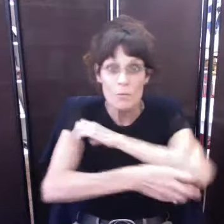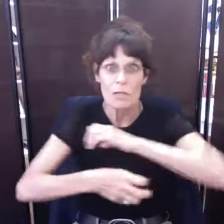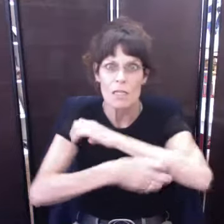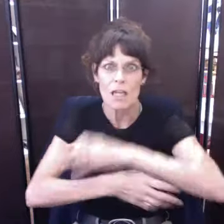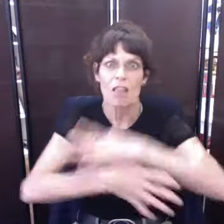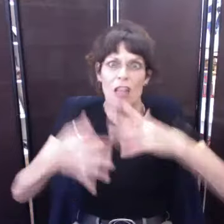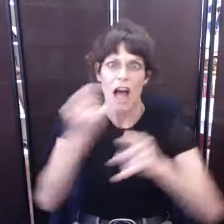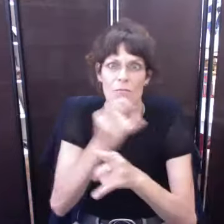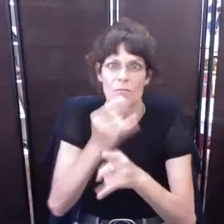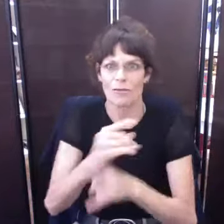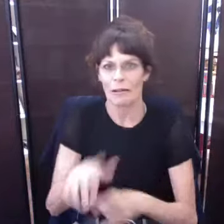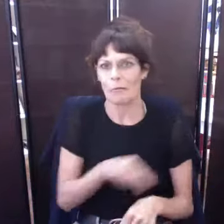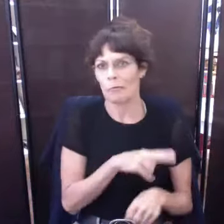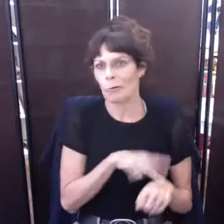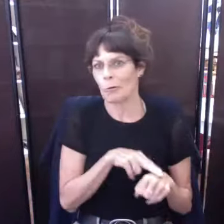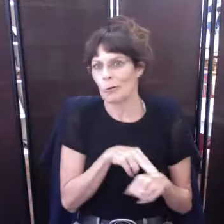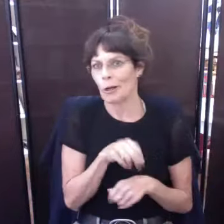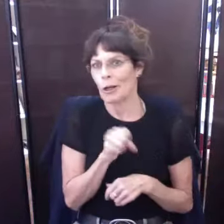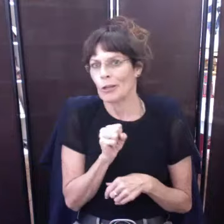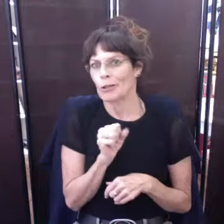course, Schlitz beer. I mean, that was what we drank.